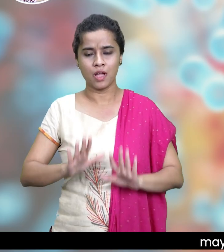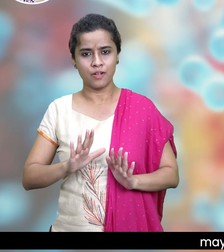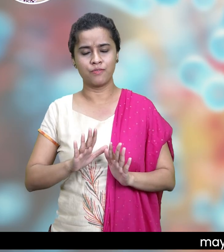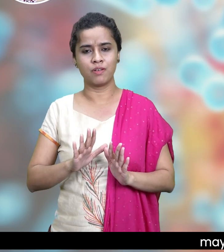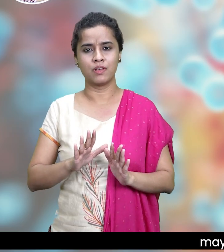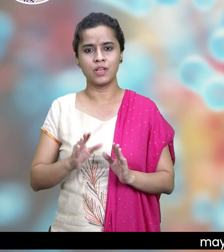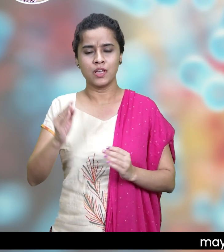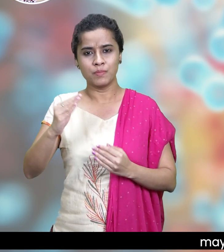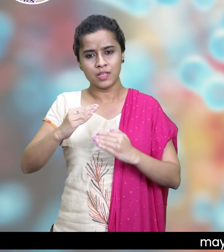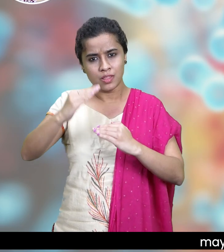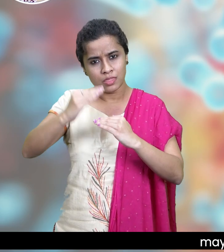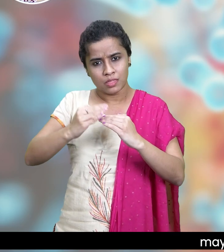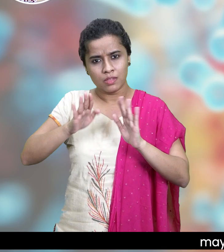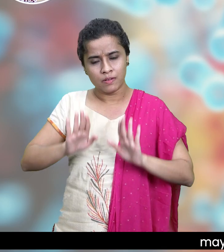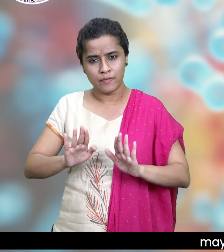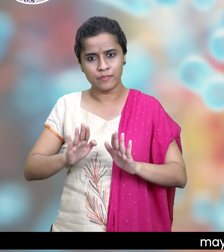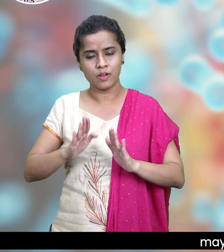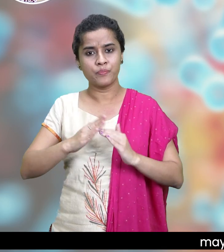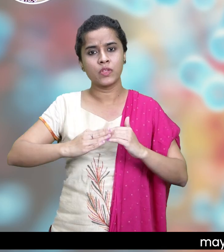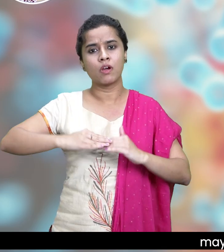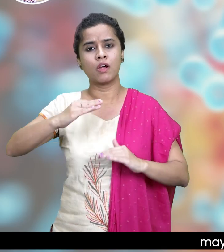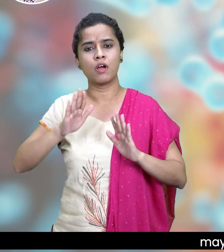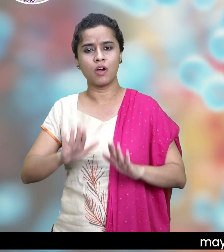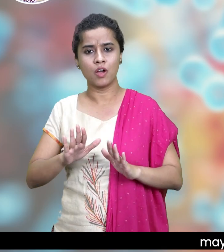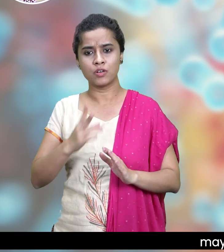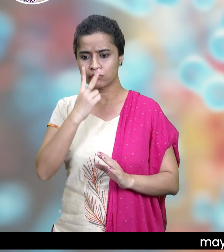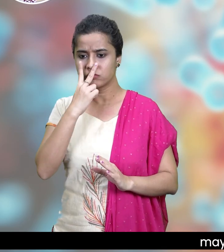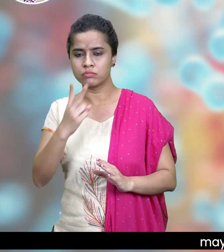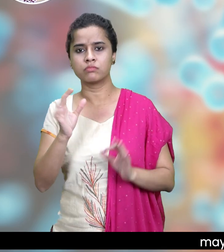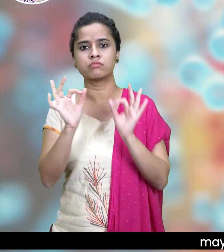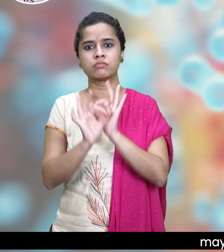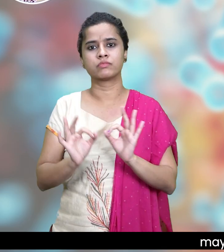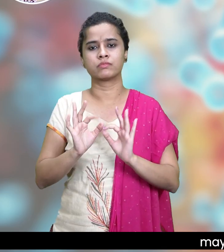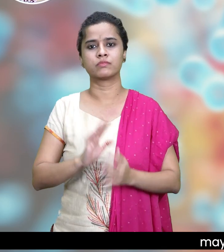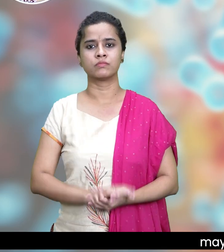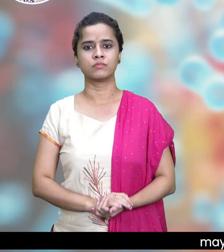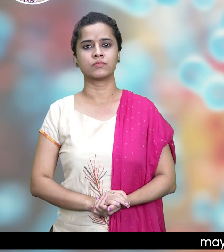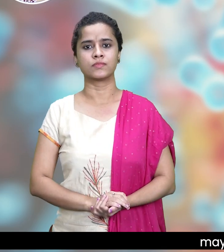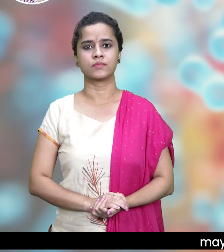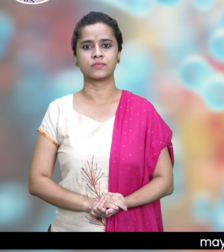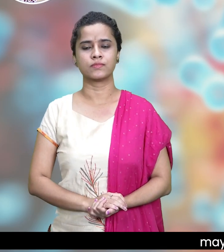may be minor or unnoticed.